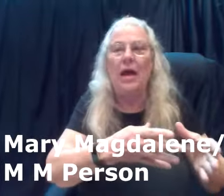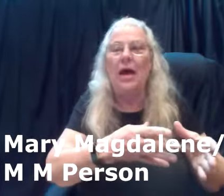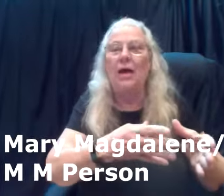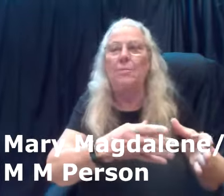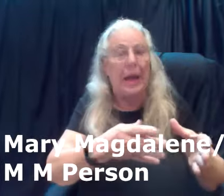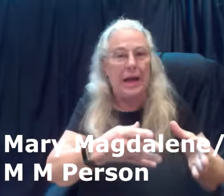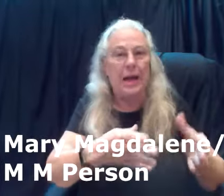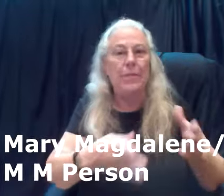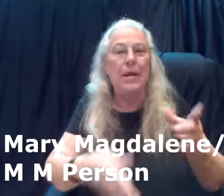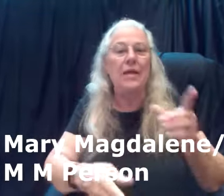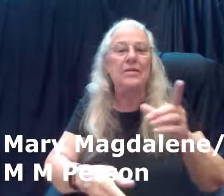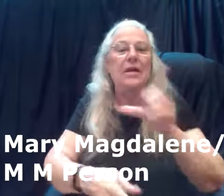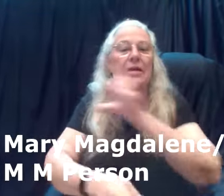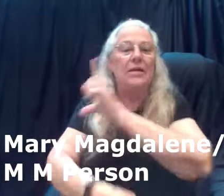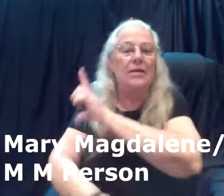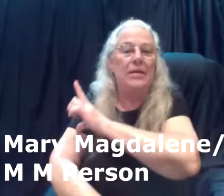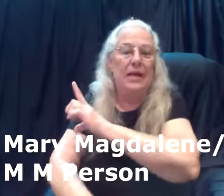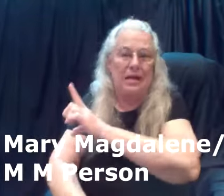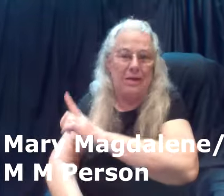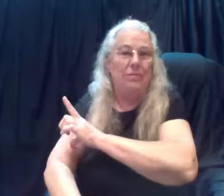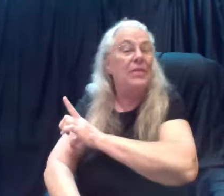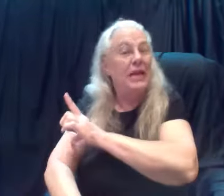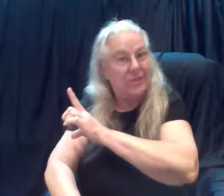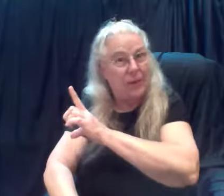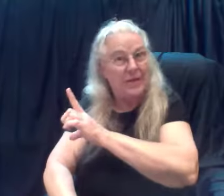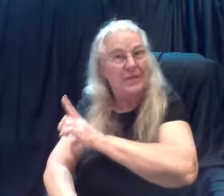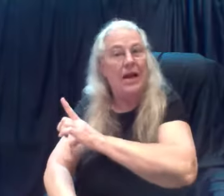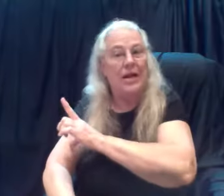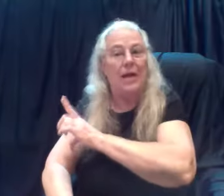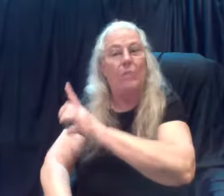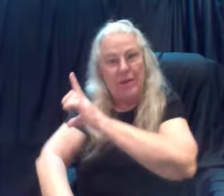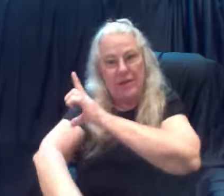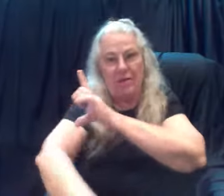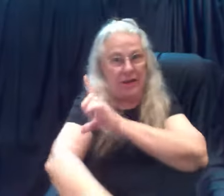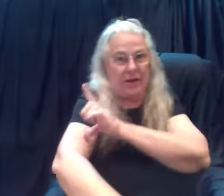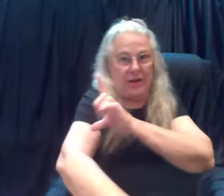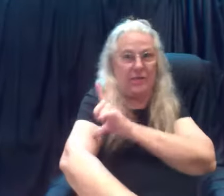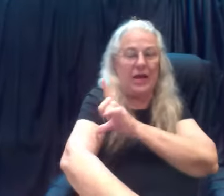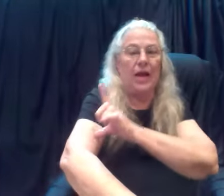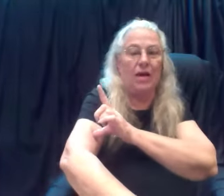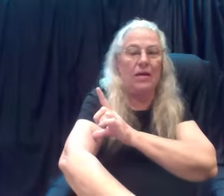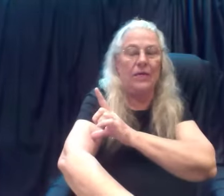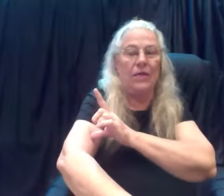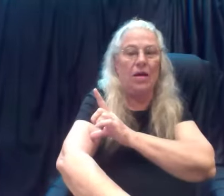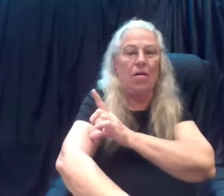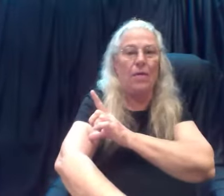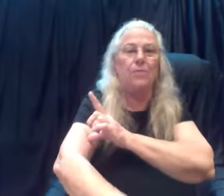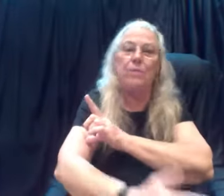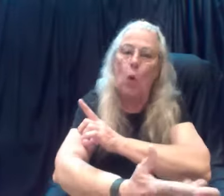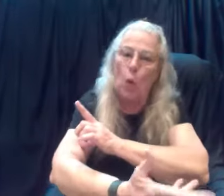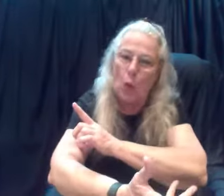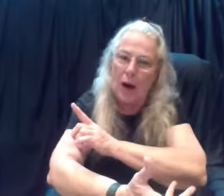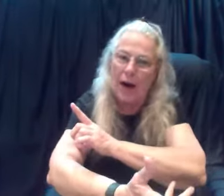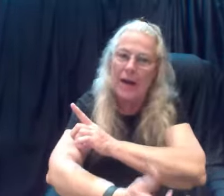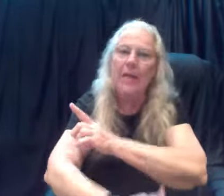My name is Linda. That's my sign name right there, Linda, the L in the arm. Why? Because